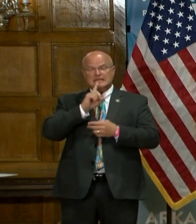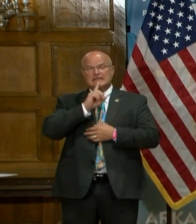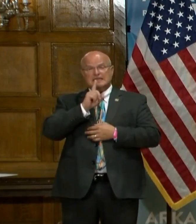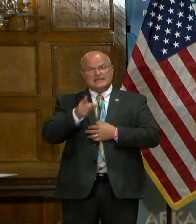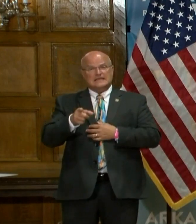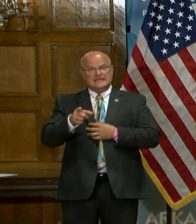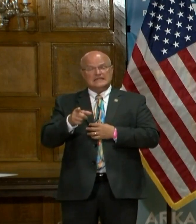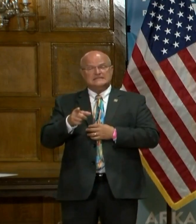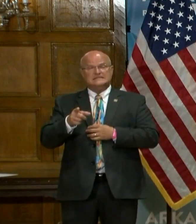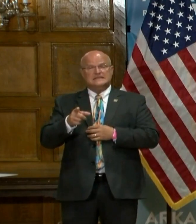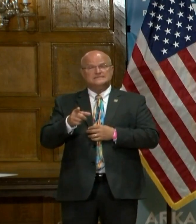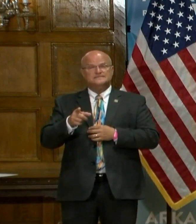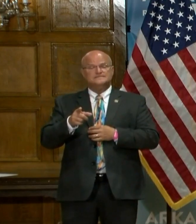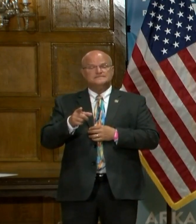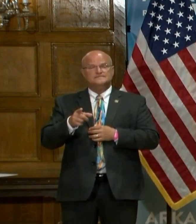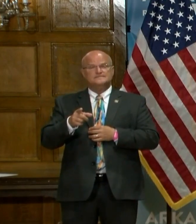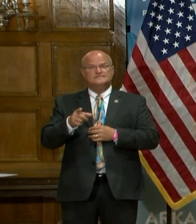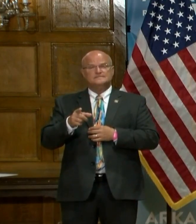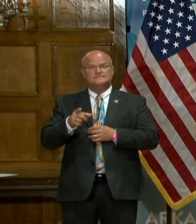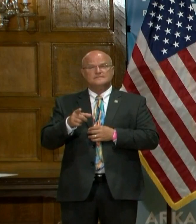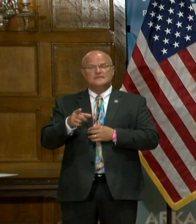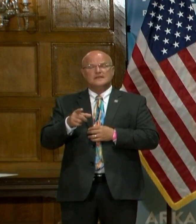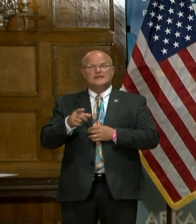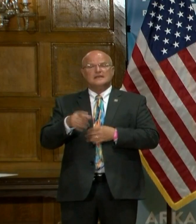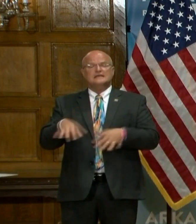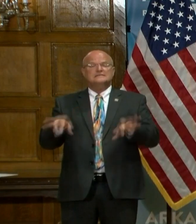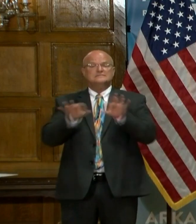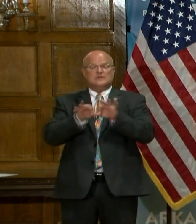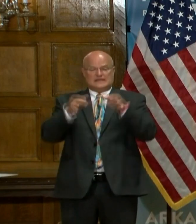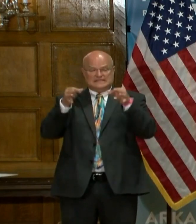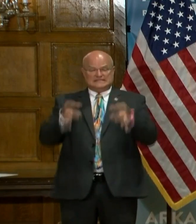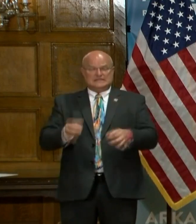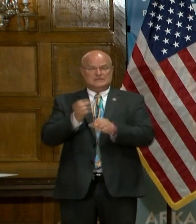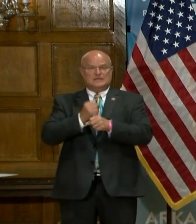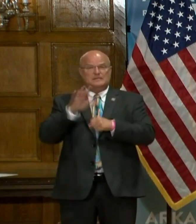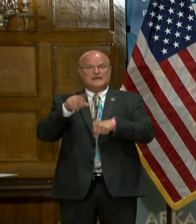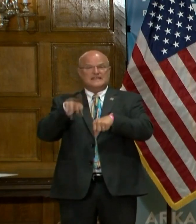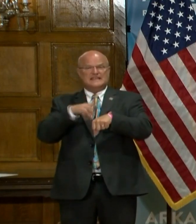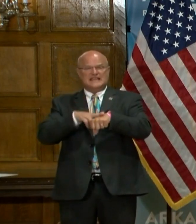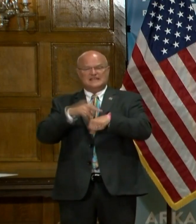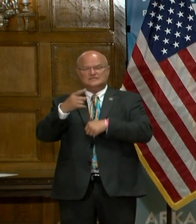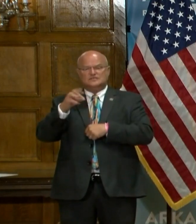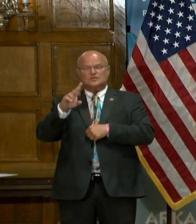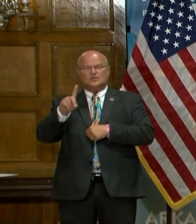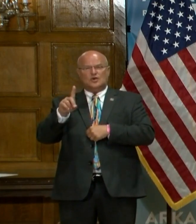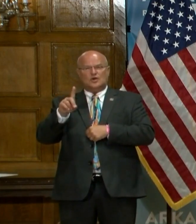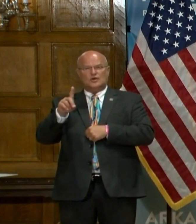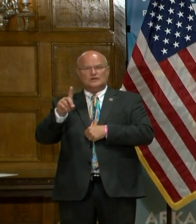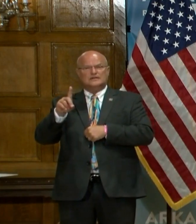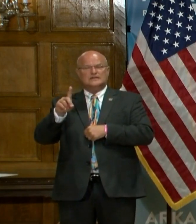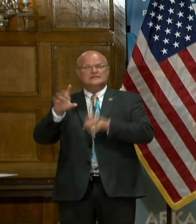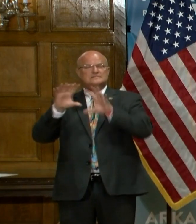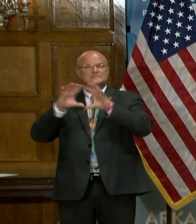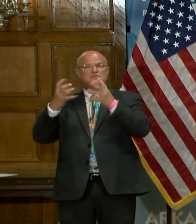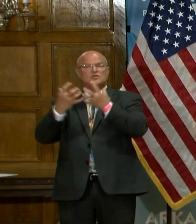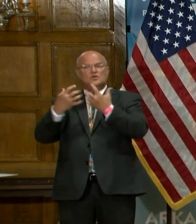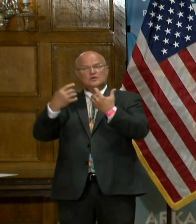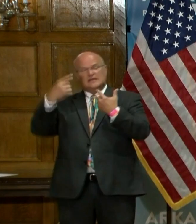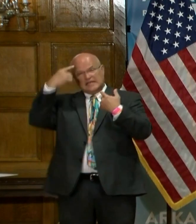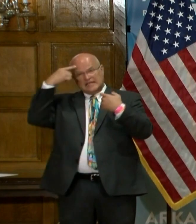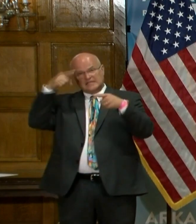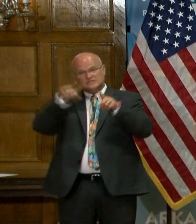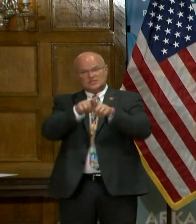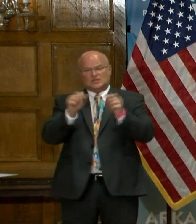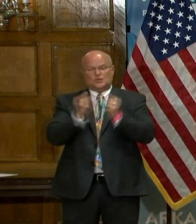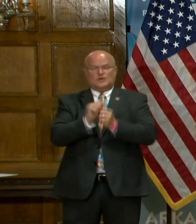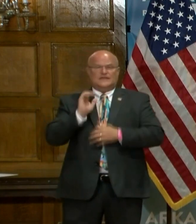is a matter that is a decision that's made by the National Guard Bureau in conjunction with